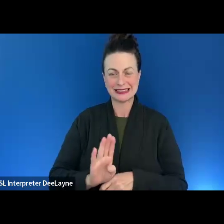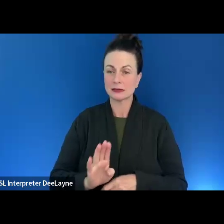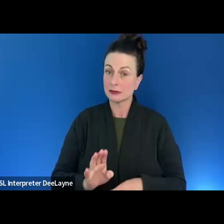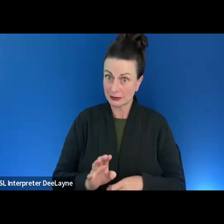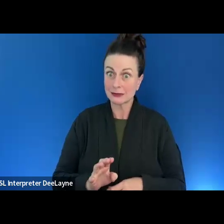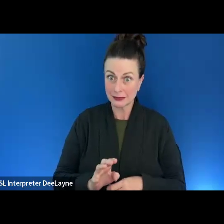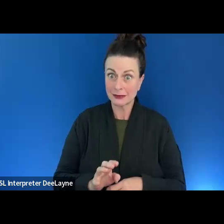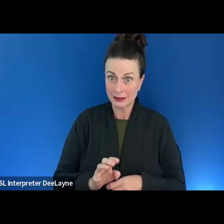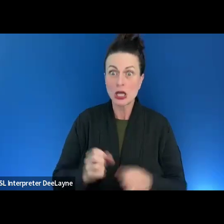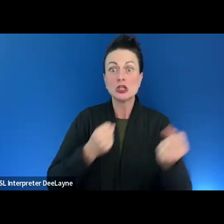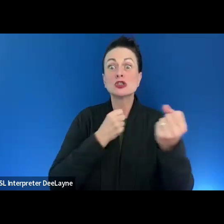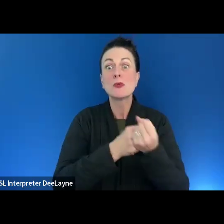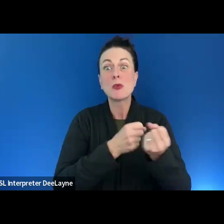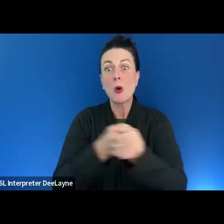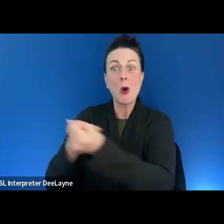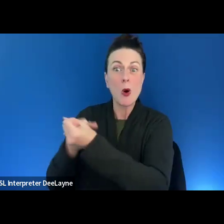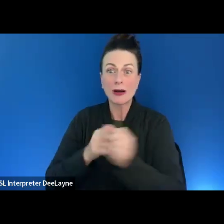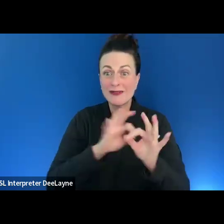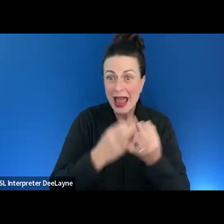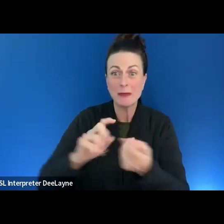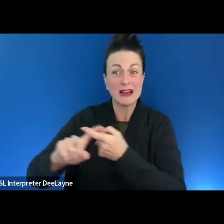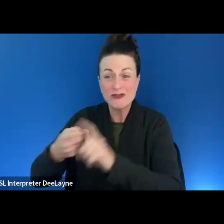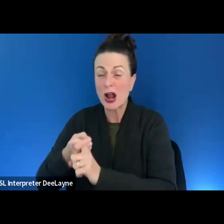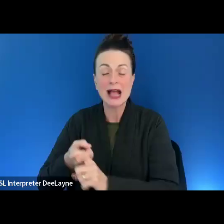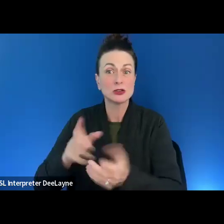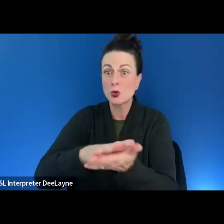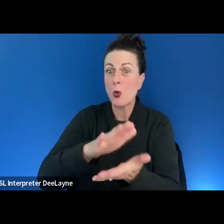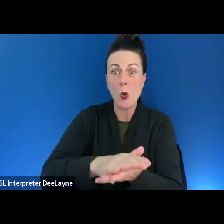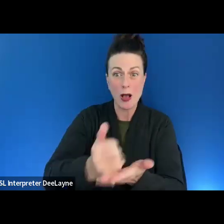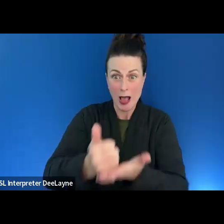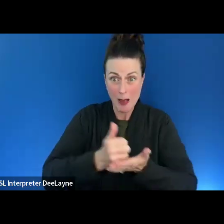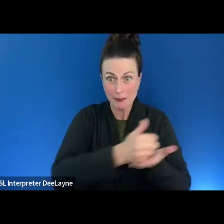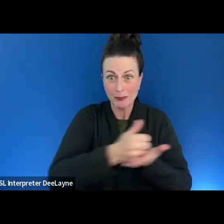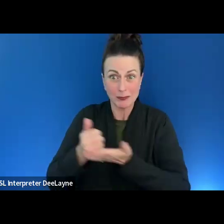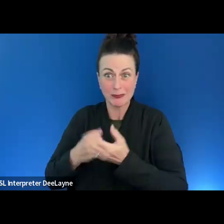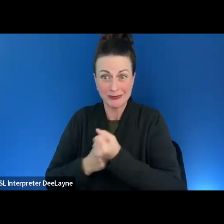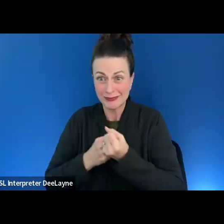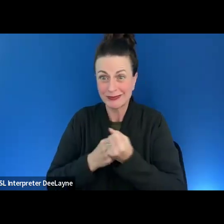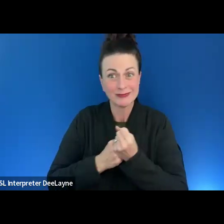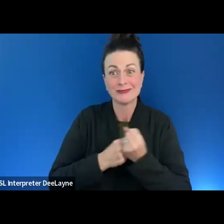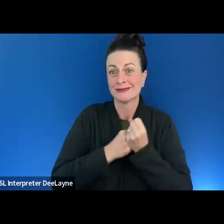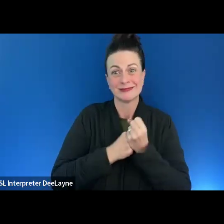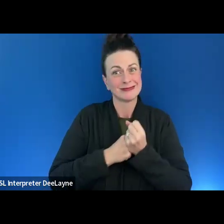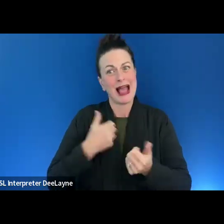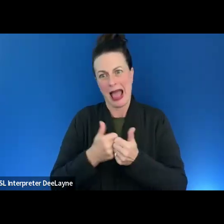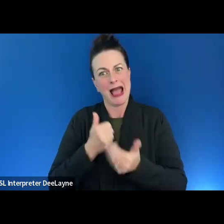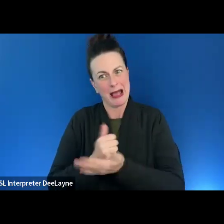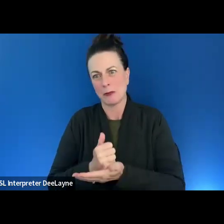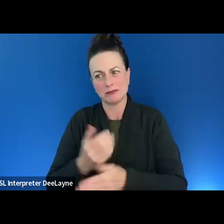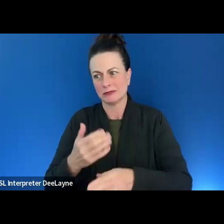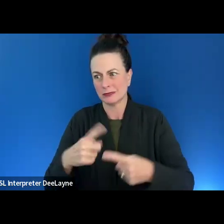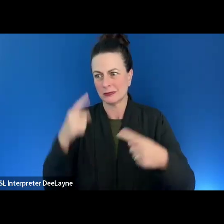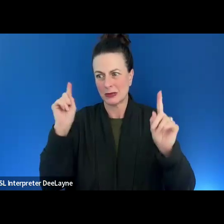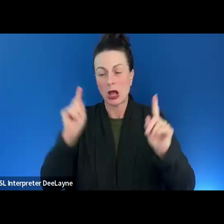strengthened definitely by support from family, could be friends, could be your school, could be SCORE, NDI, a lot of different organizations that are out there that